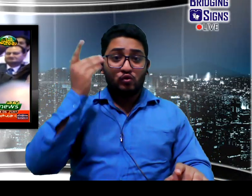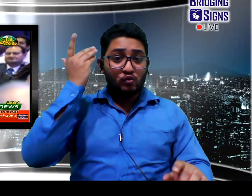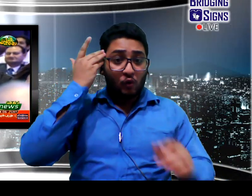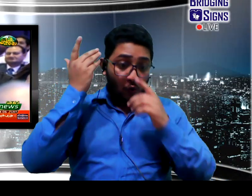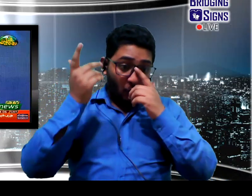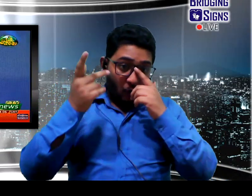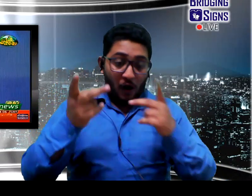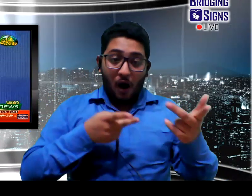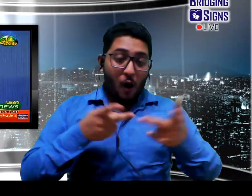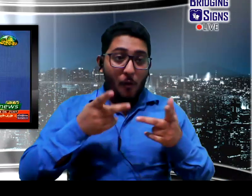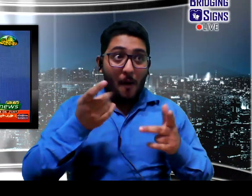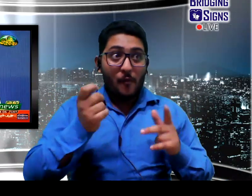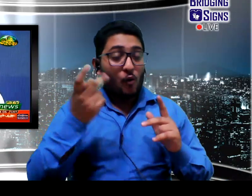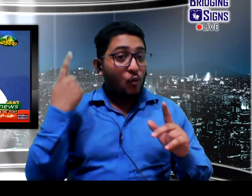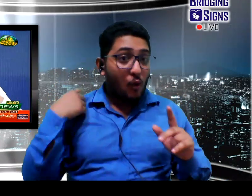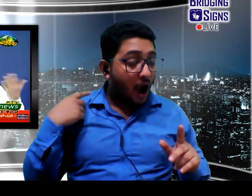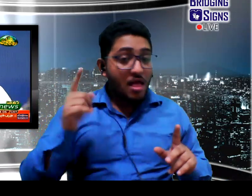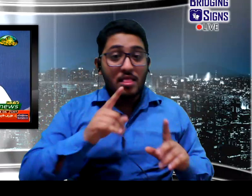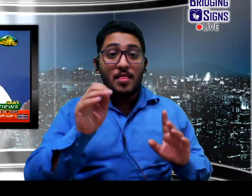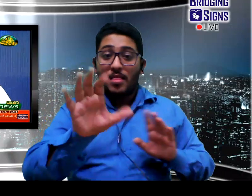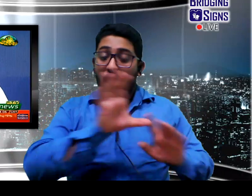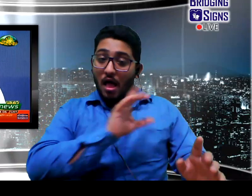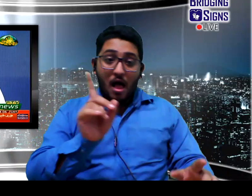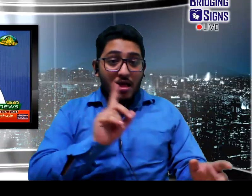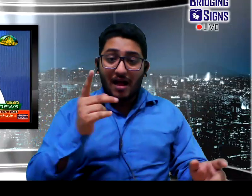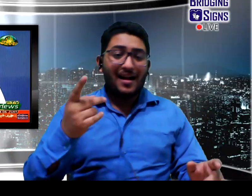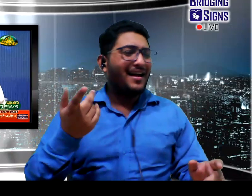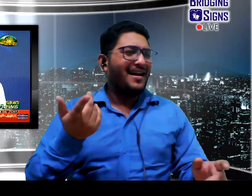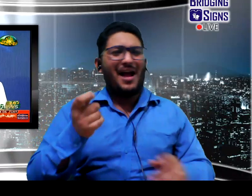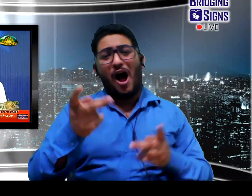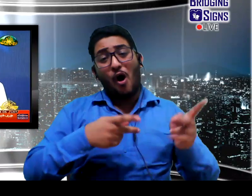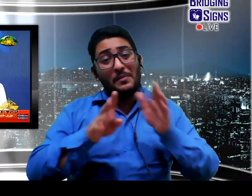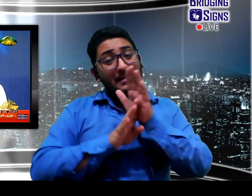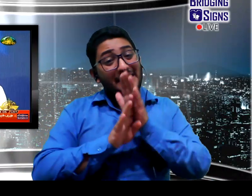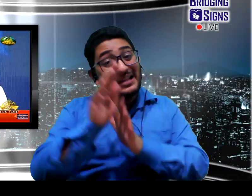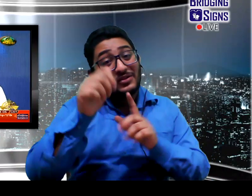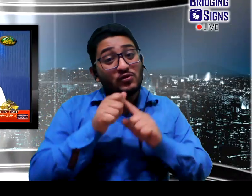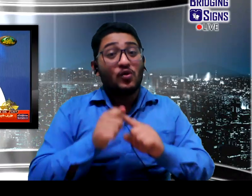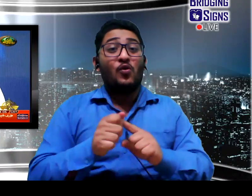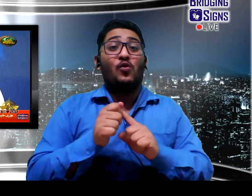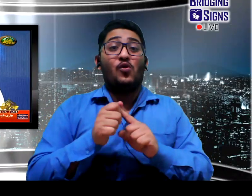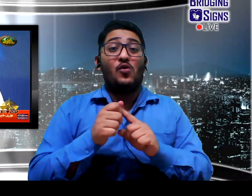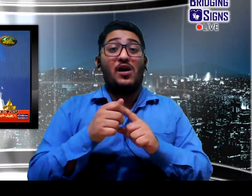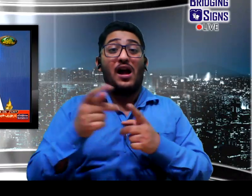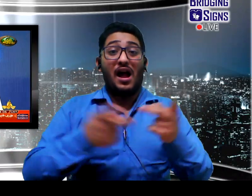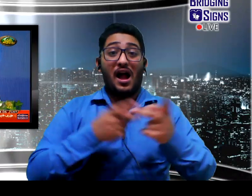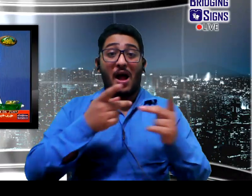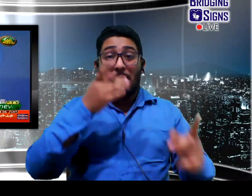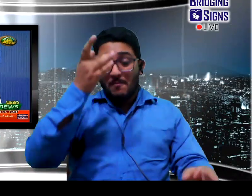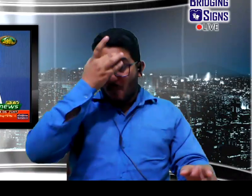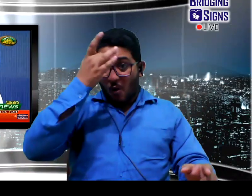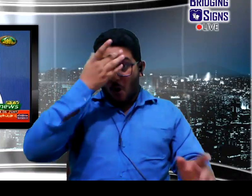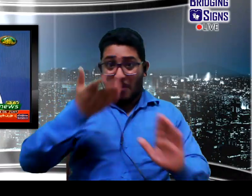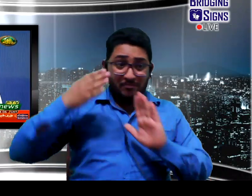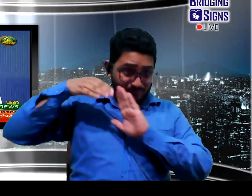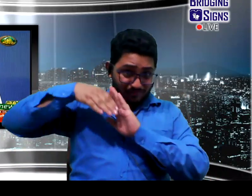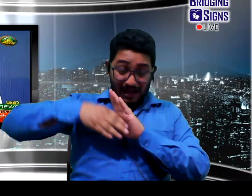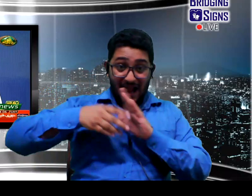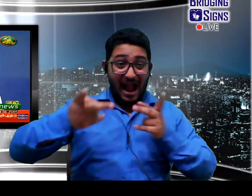extremely important if we have to create wealth. Wealth creation is how we will get out of our current